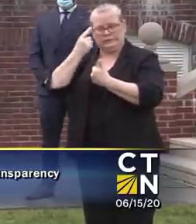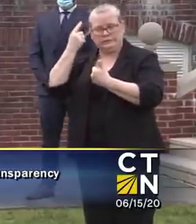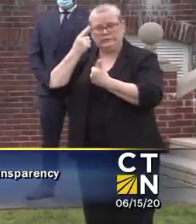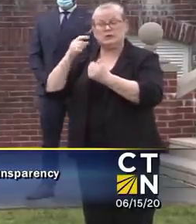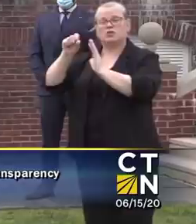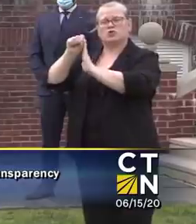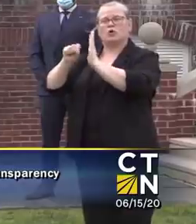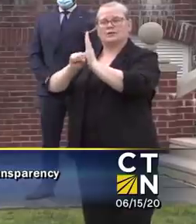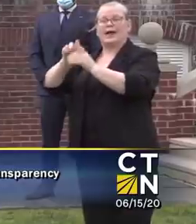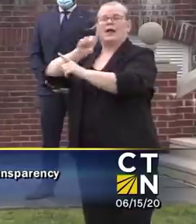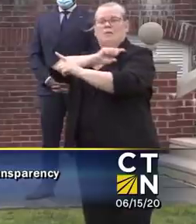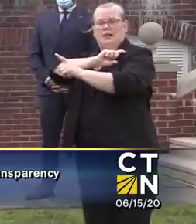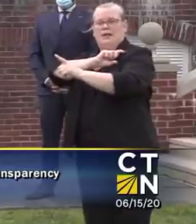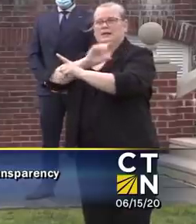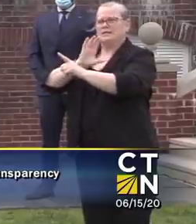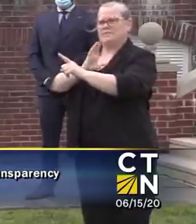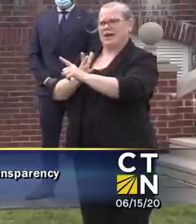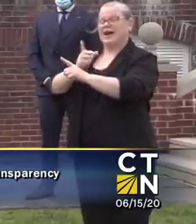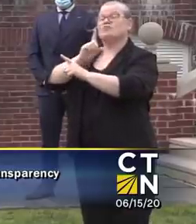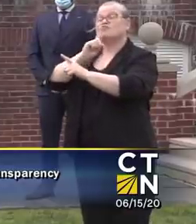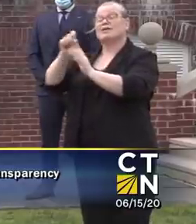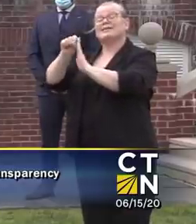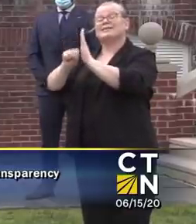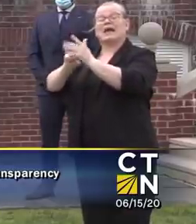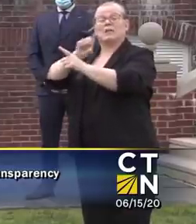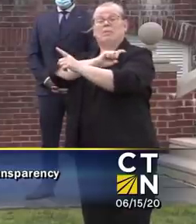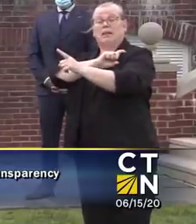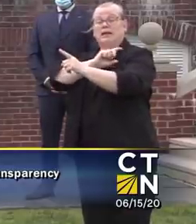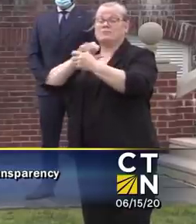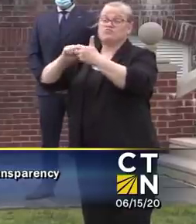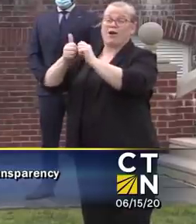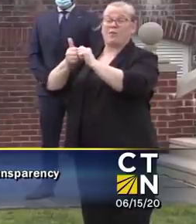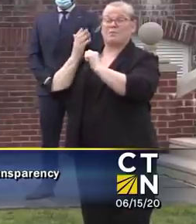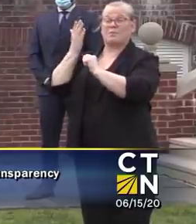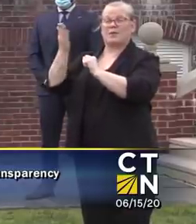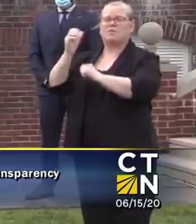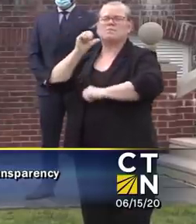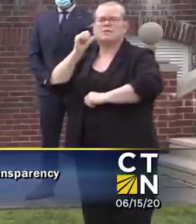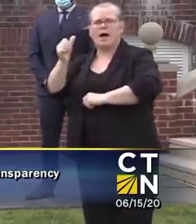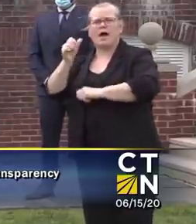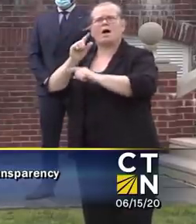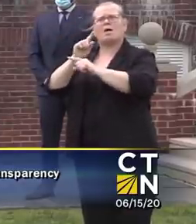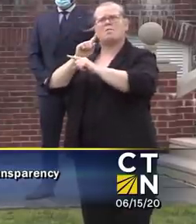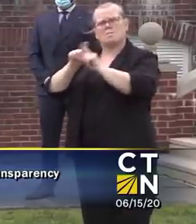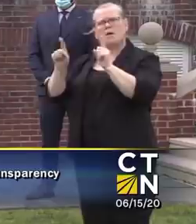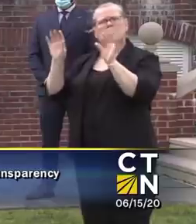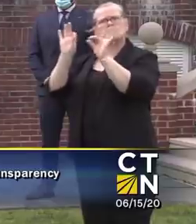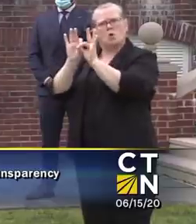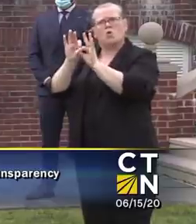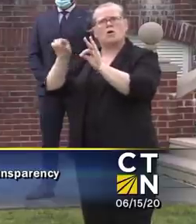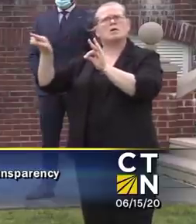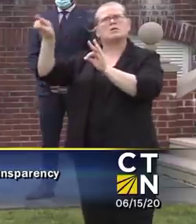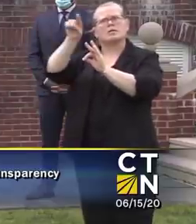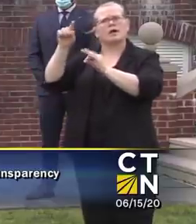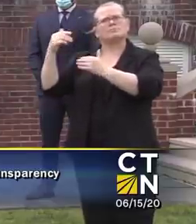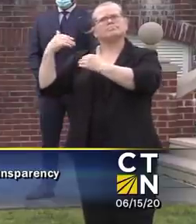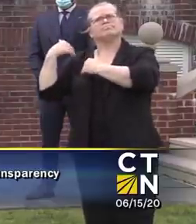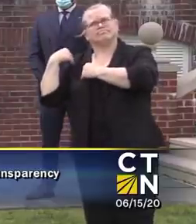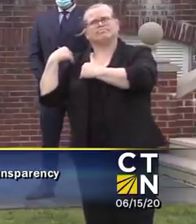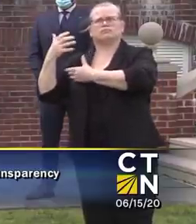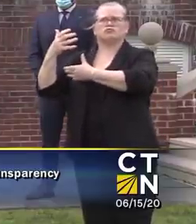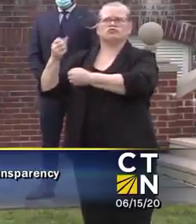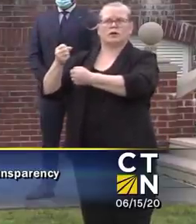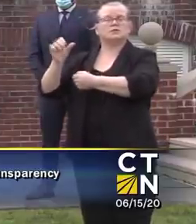fine. It's really not an issue with them, but it's good that we're calling out what we need to call out to hold them accountable as well. But we need to get down